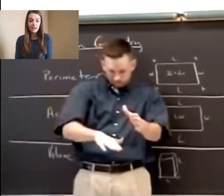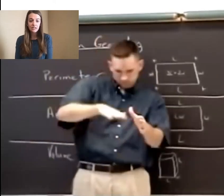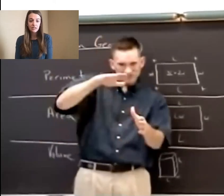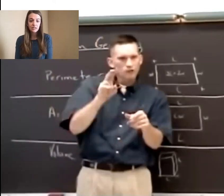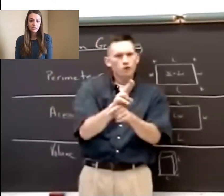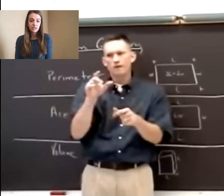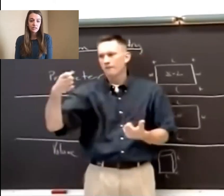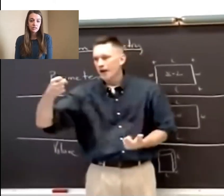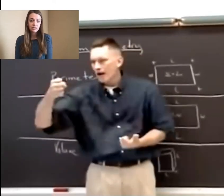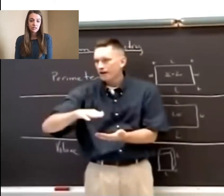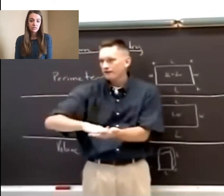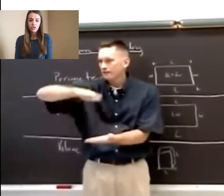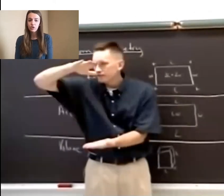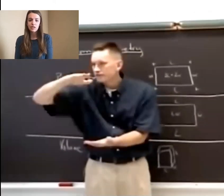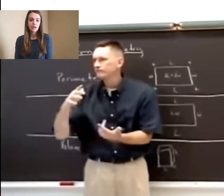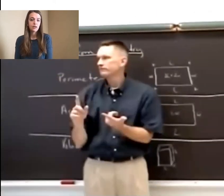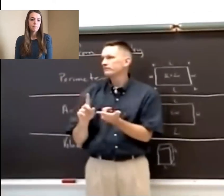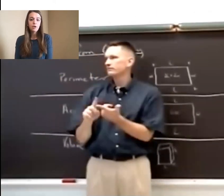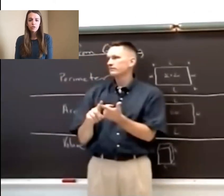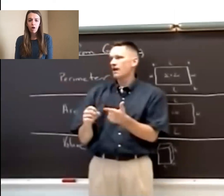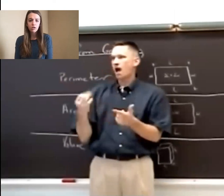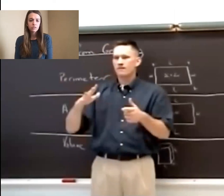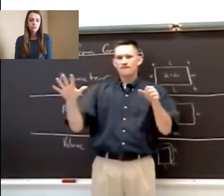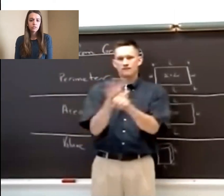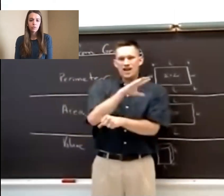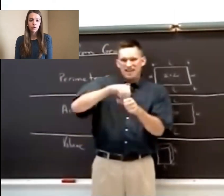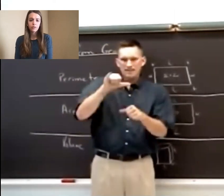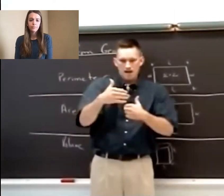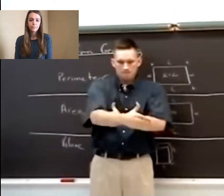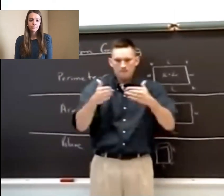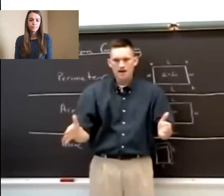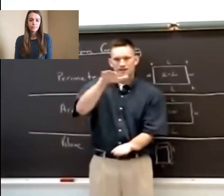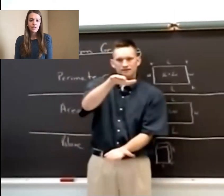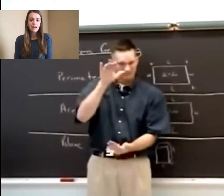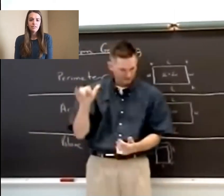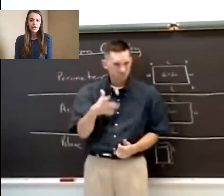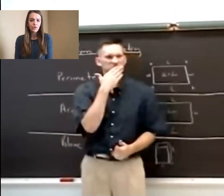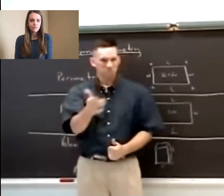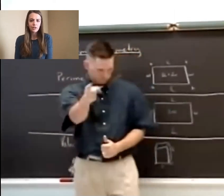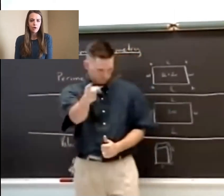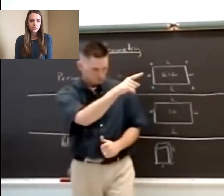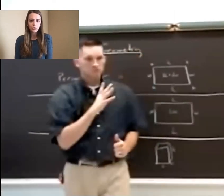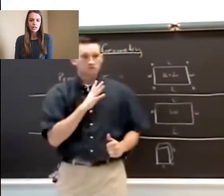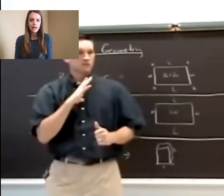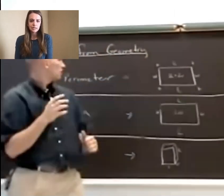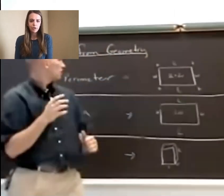height. You could use like a milk carton or anything that you need to fill a box, really. Yes,